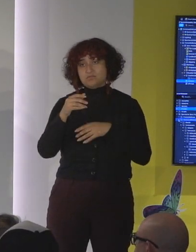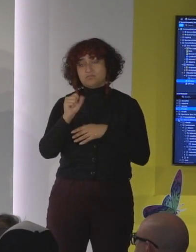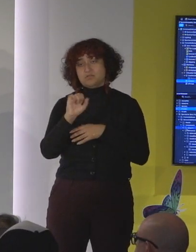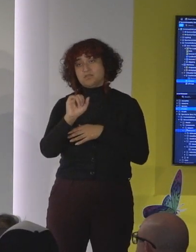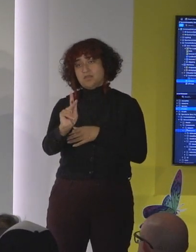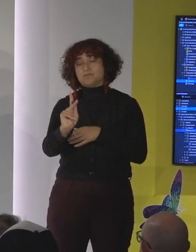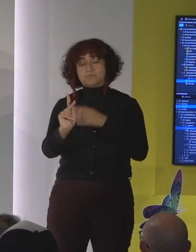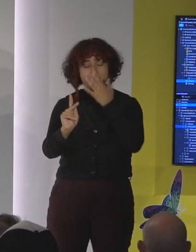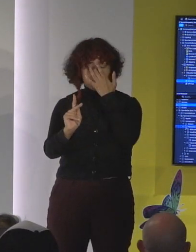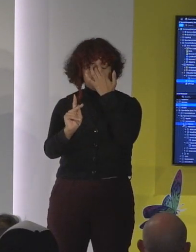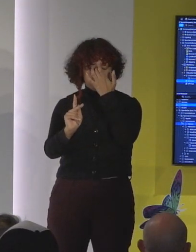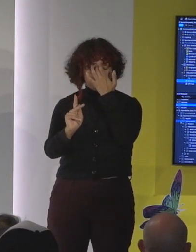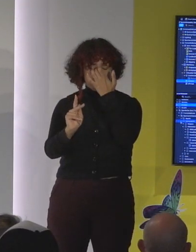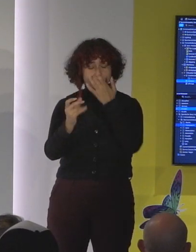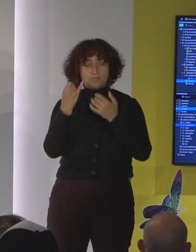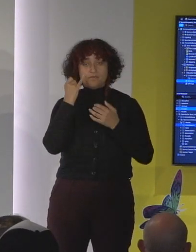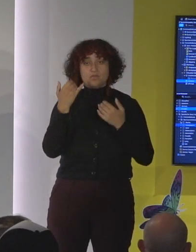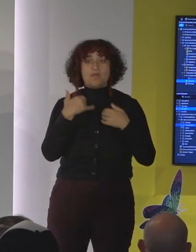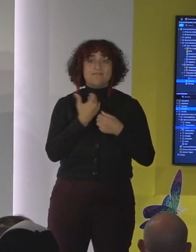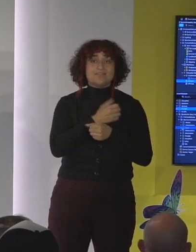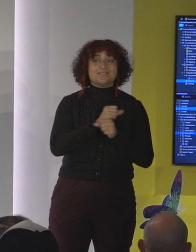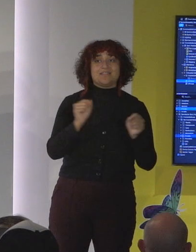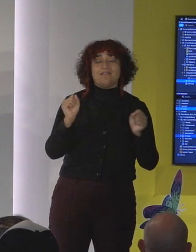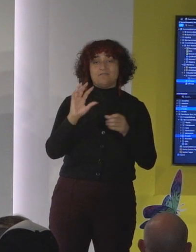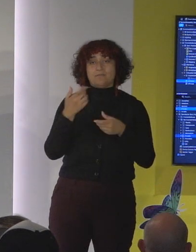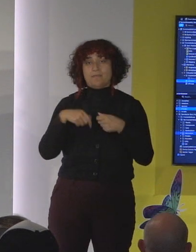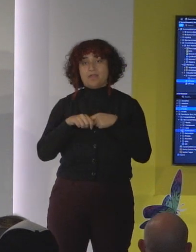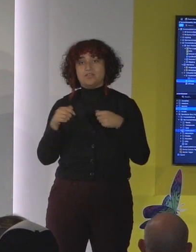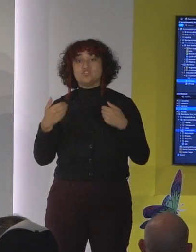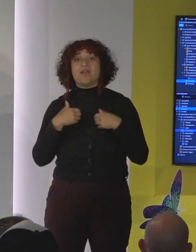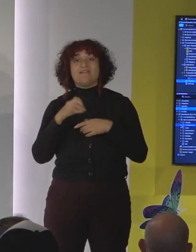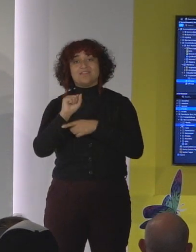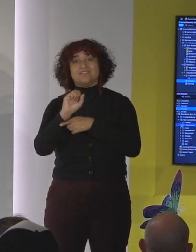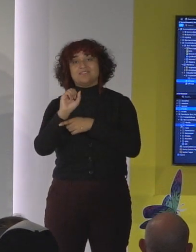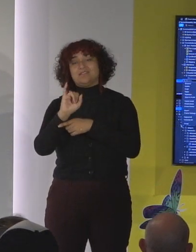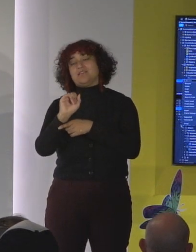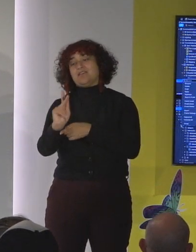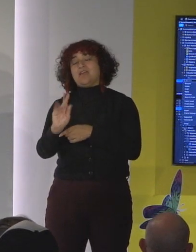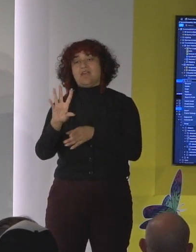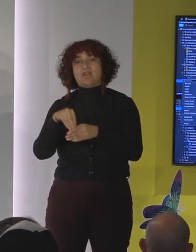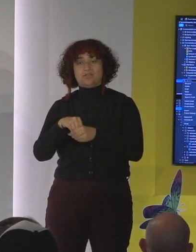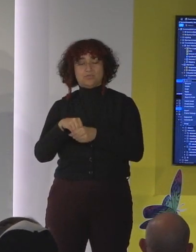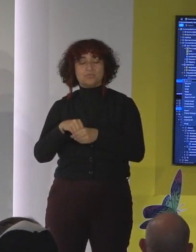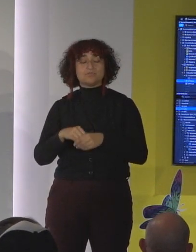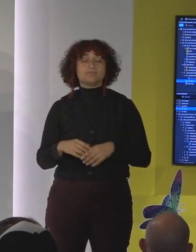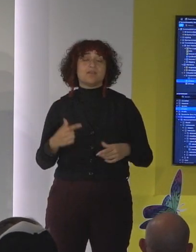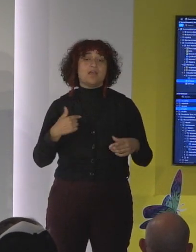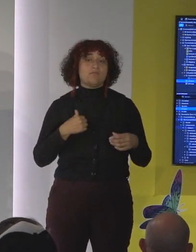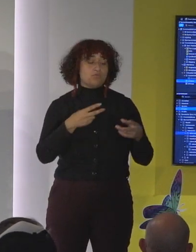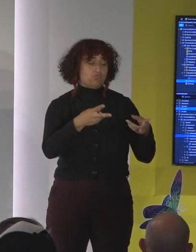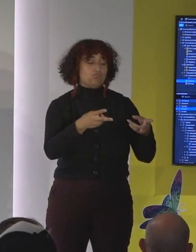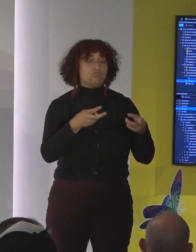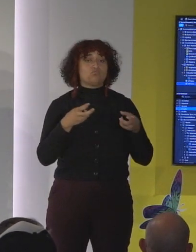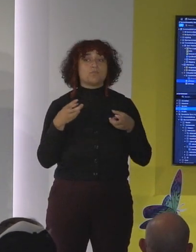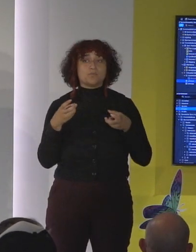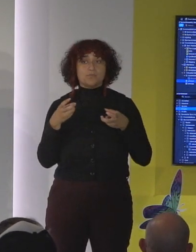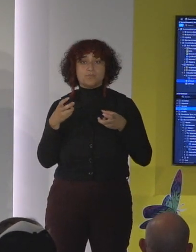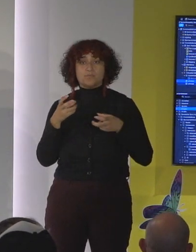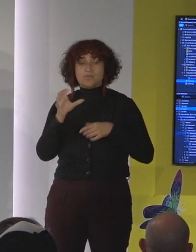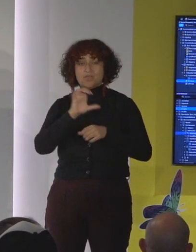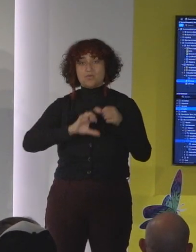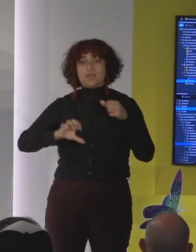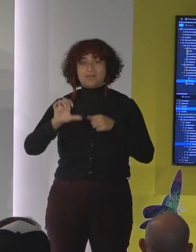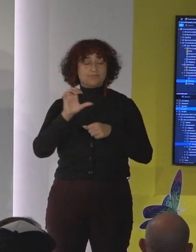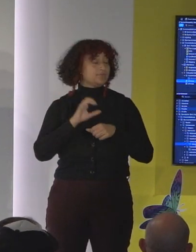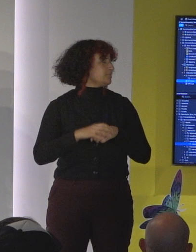So if you have the Sync Framework package, you already have Spectacles Interaction Kit. I'm going to grab the interactable